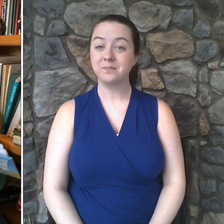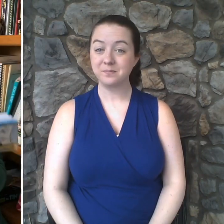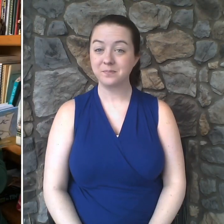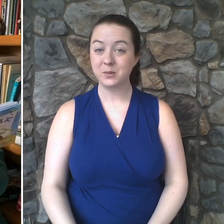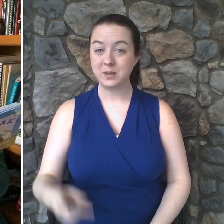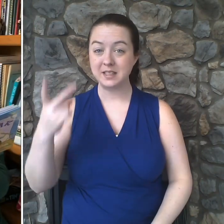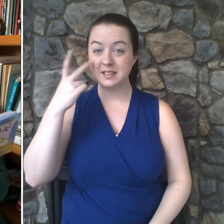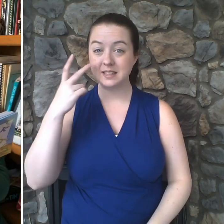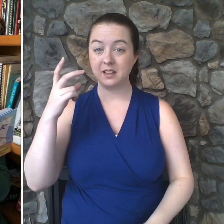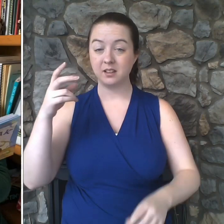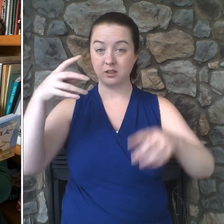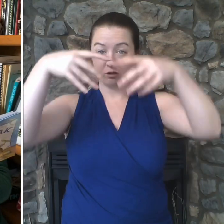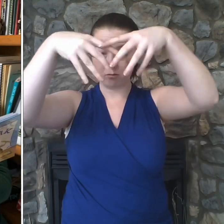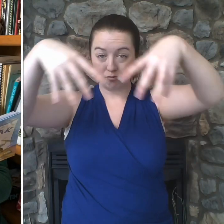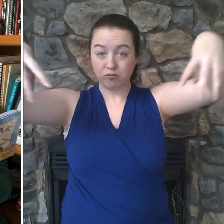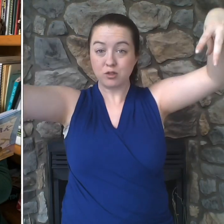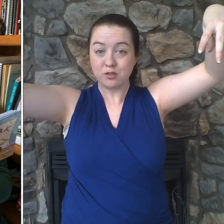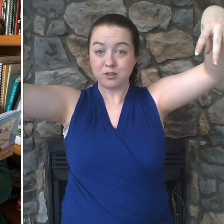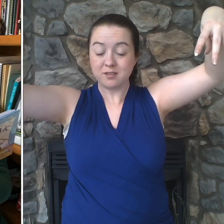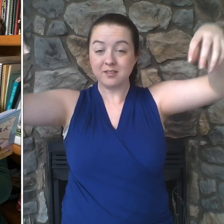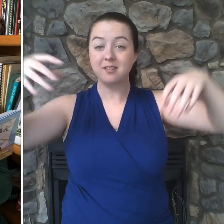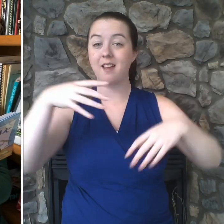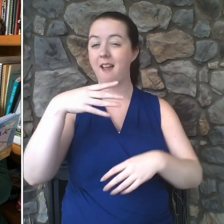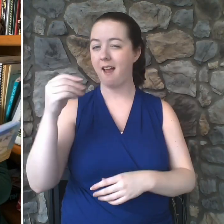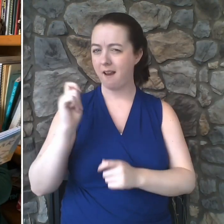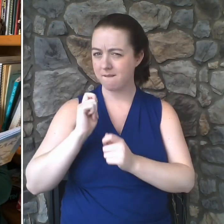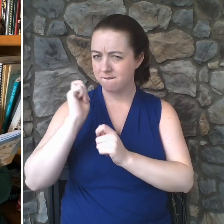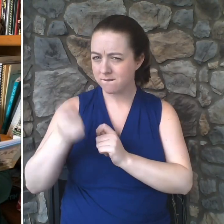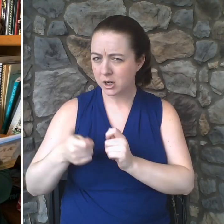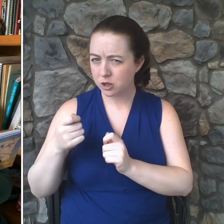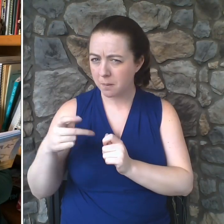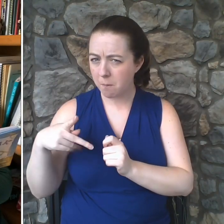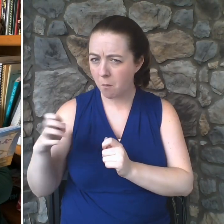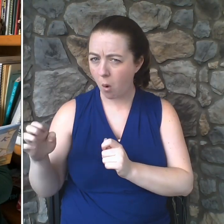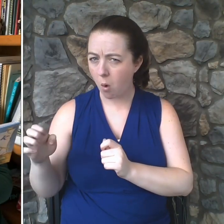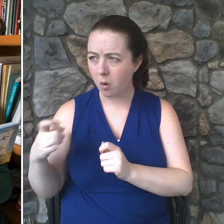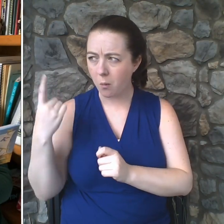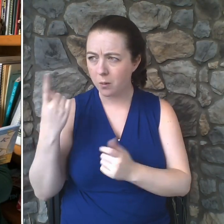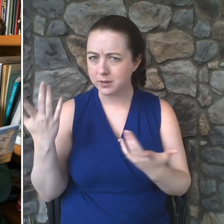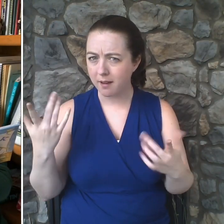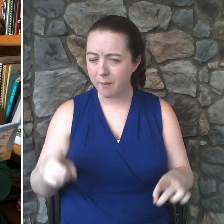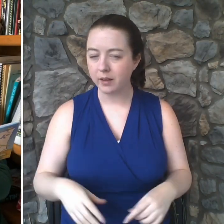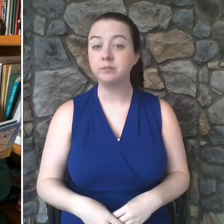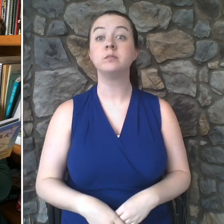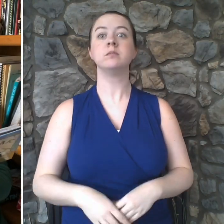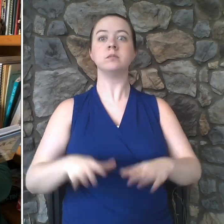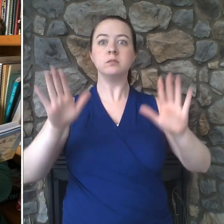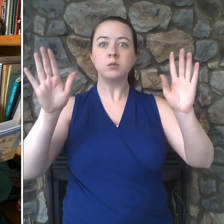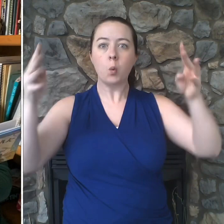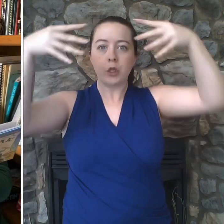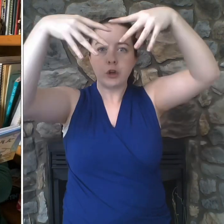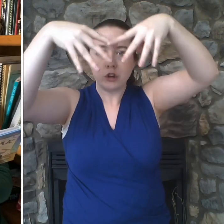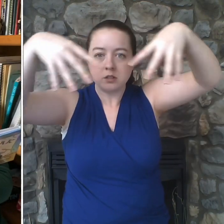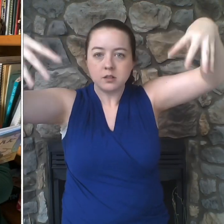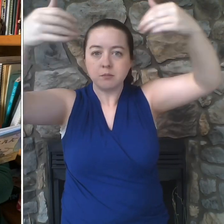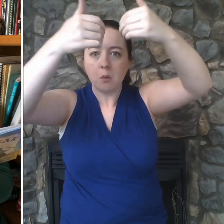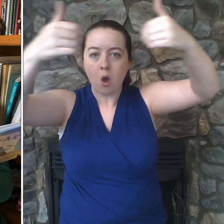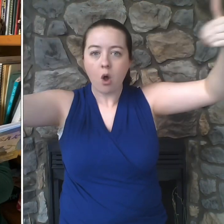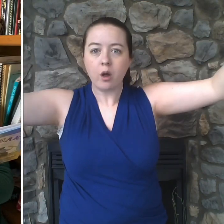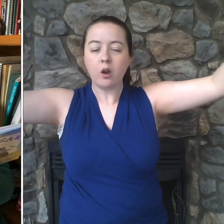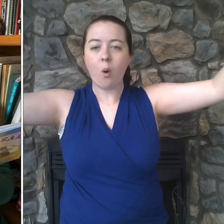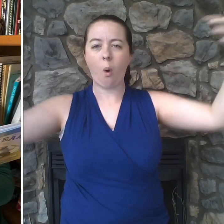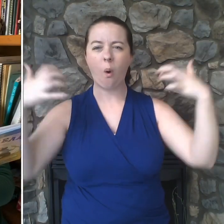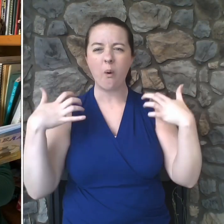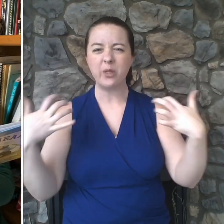There's a curtain and a fishing pole. I wonder what's going to happen. When the curtains parted,